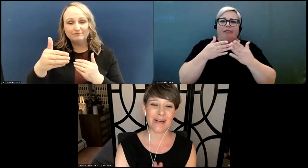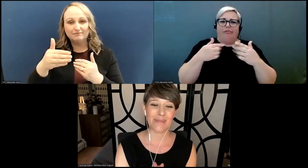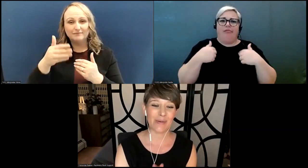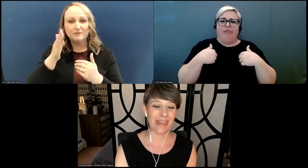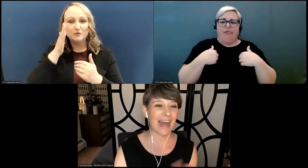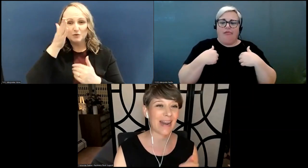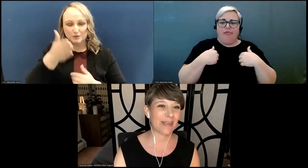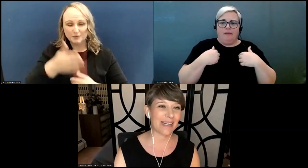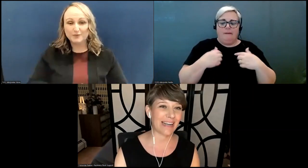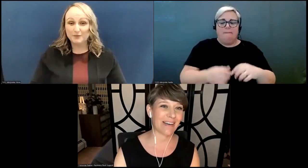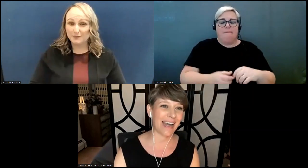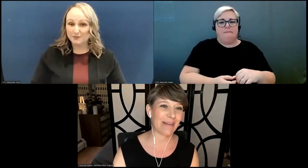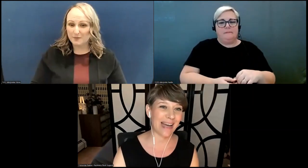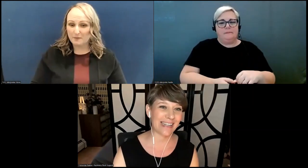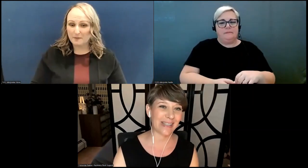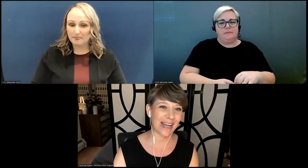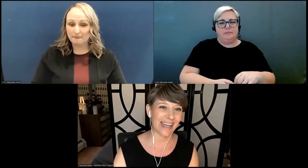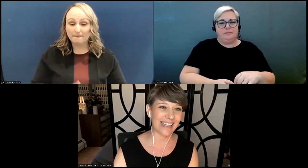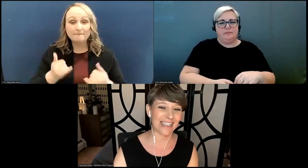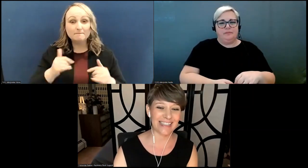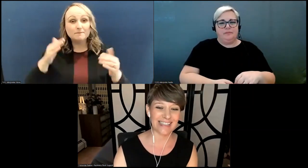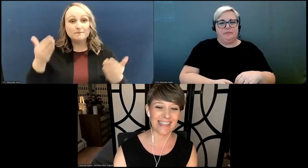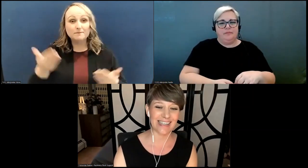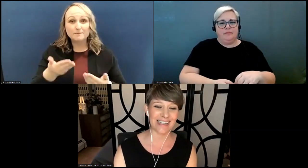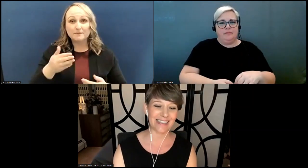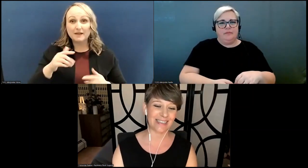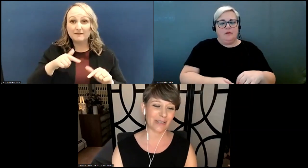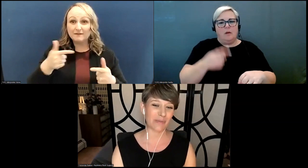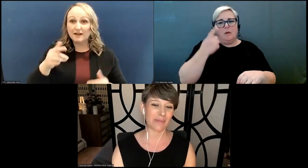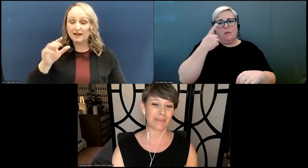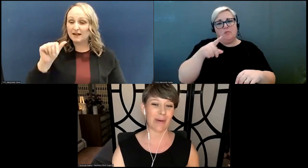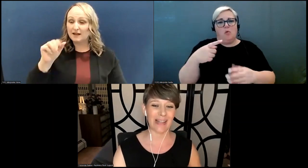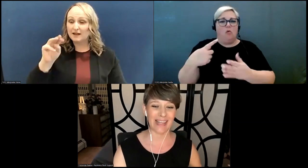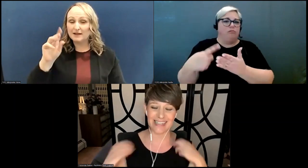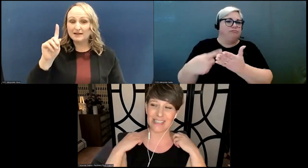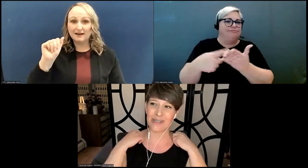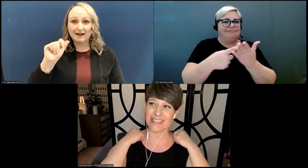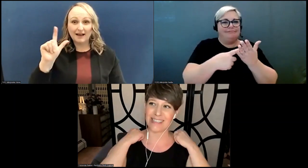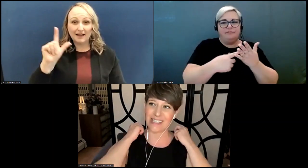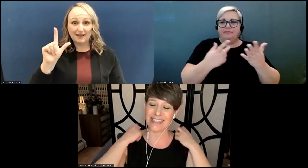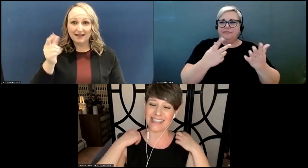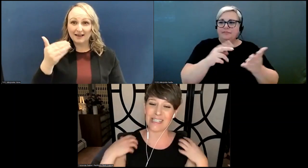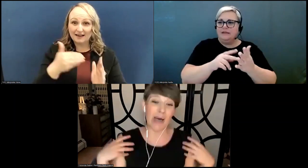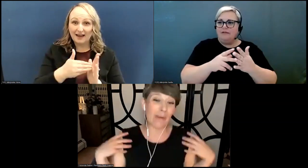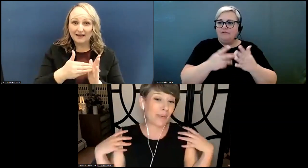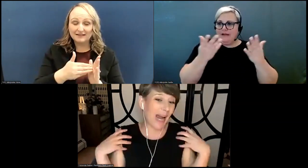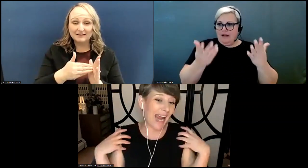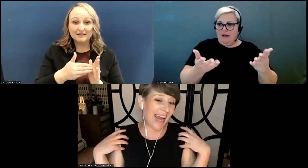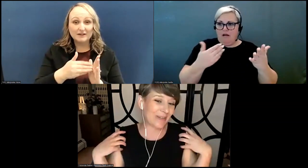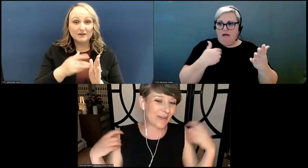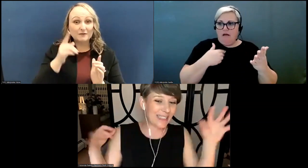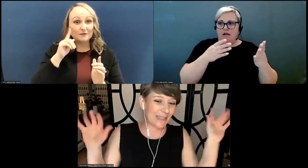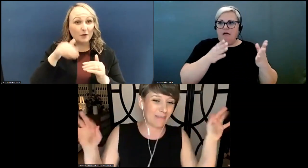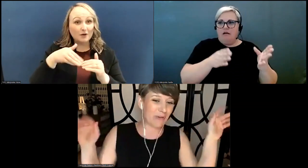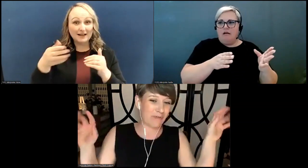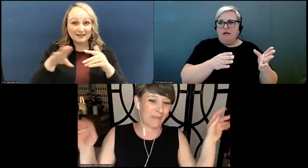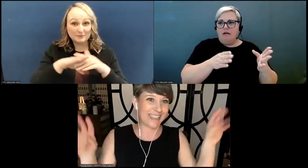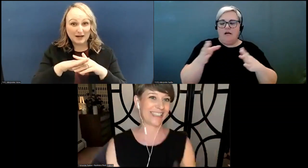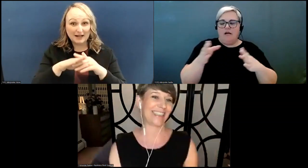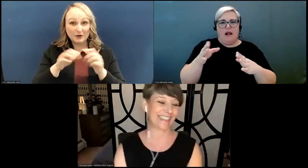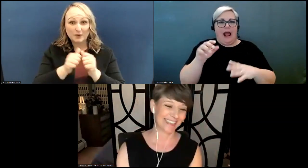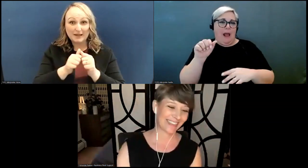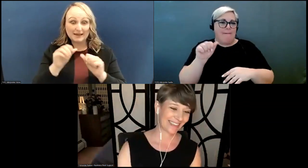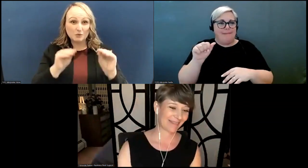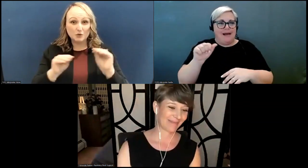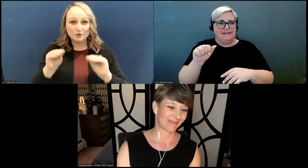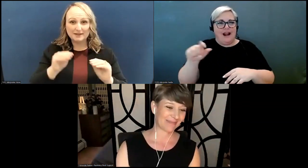out. With that, I'm going to invite Amanda Lockett into the Zoom spotlight to transition us into a break with some